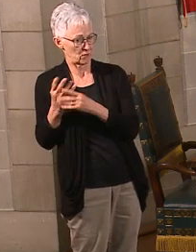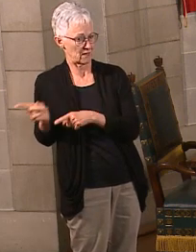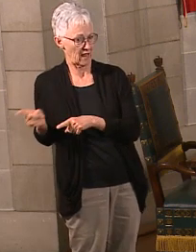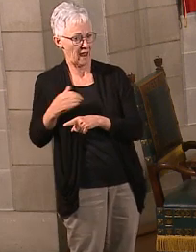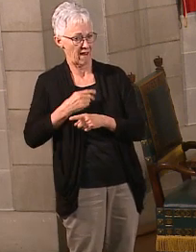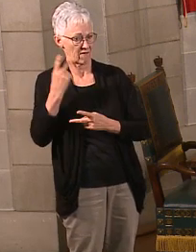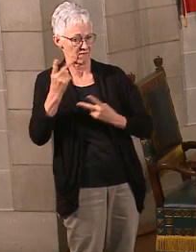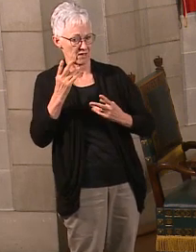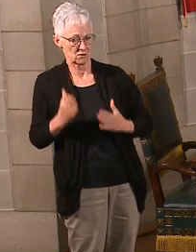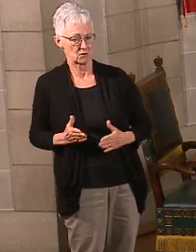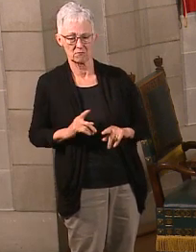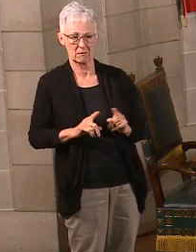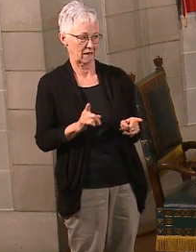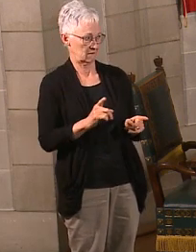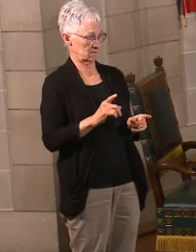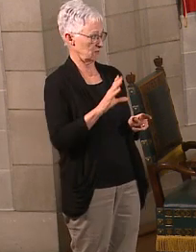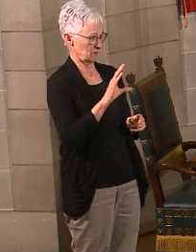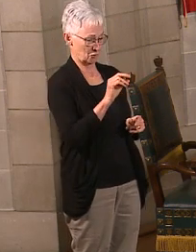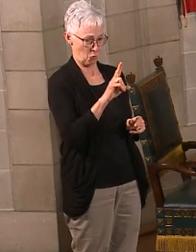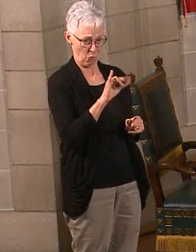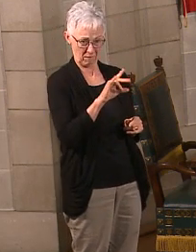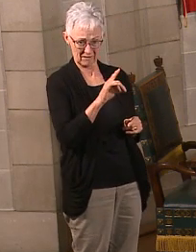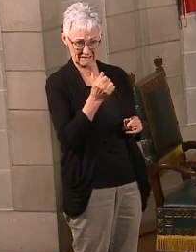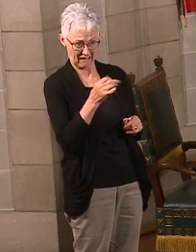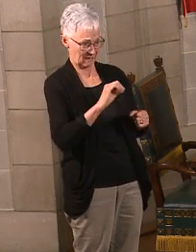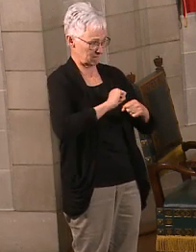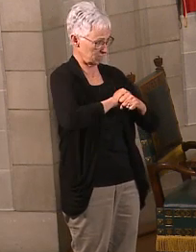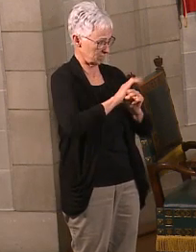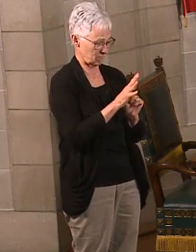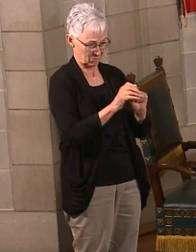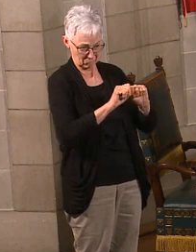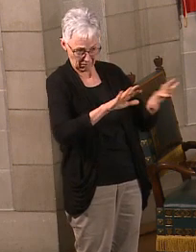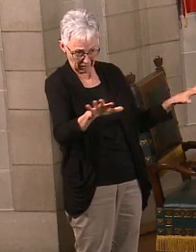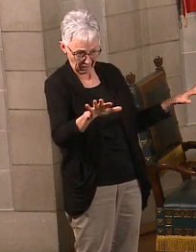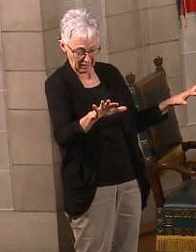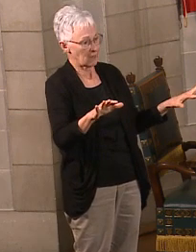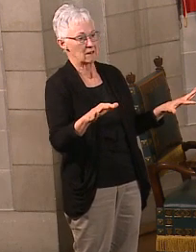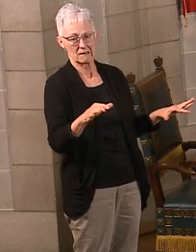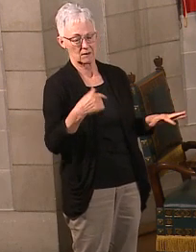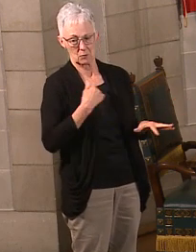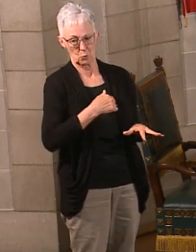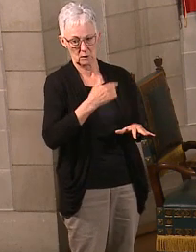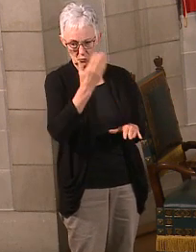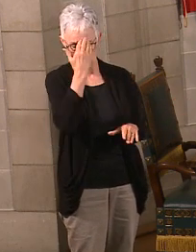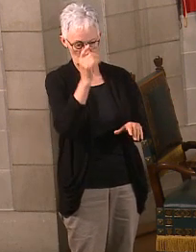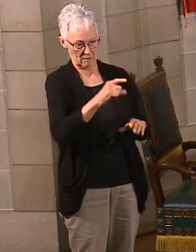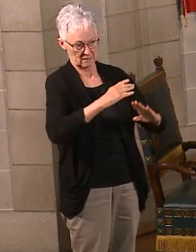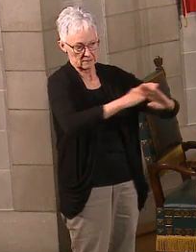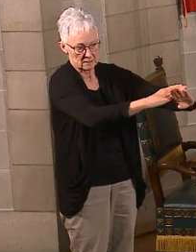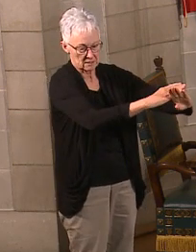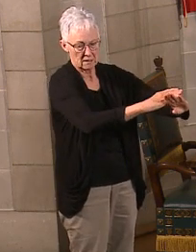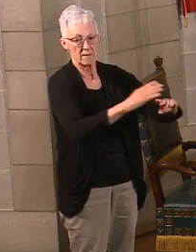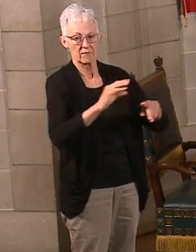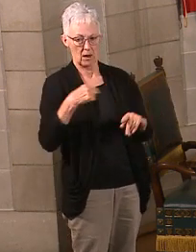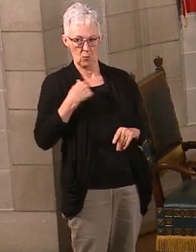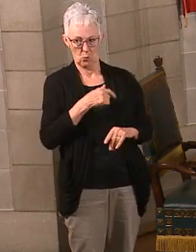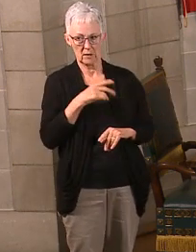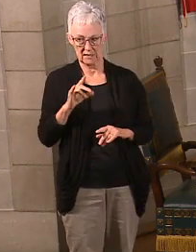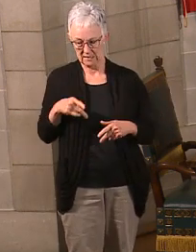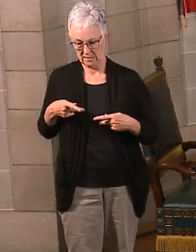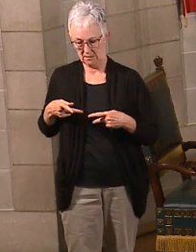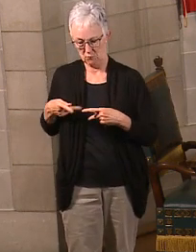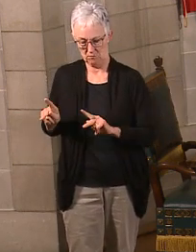we were able to do is we expanded access to the phones, so we doubled the amount of time that people can be on their tablet